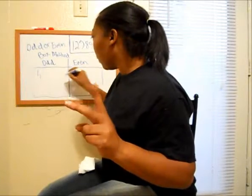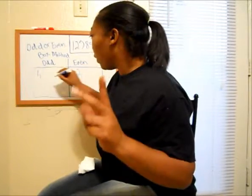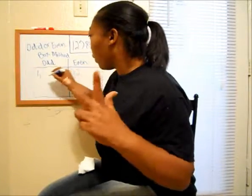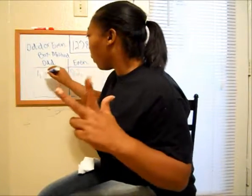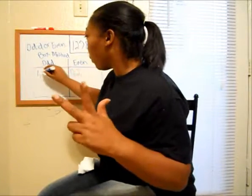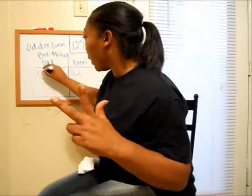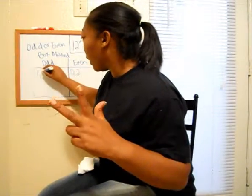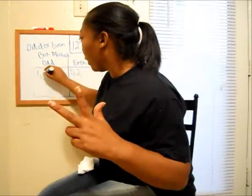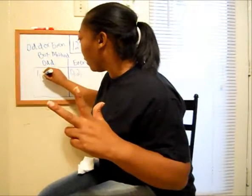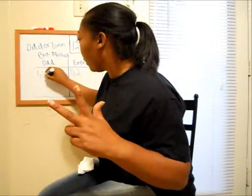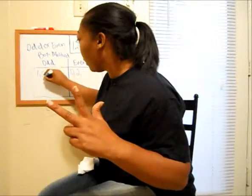3,